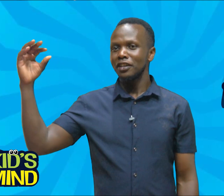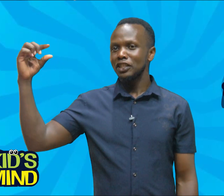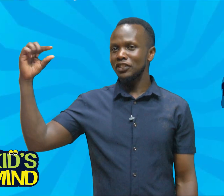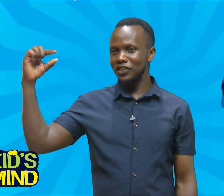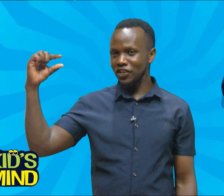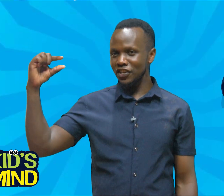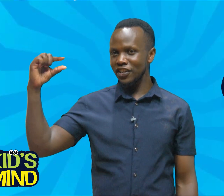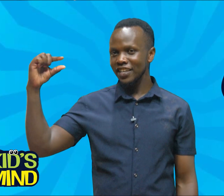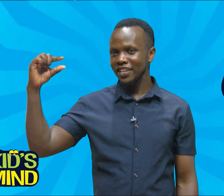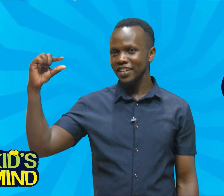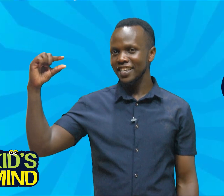G,